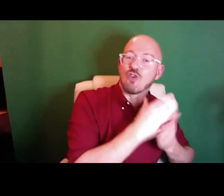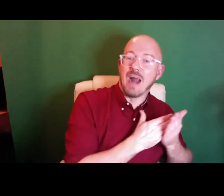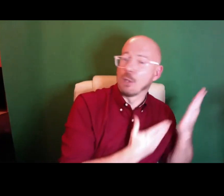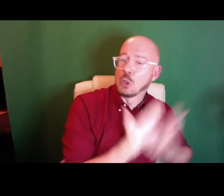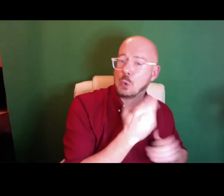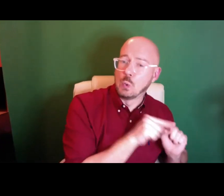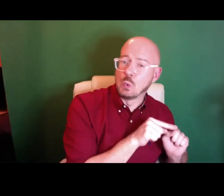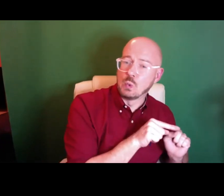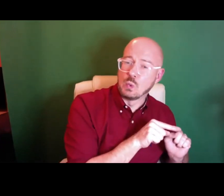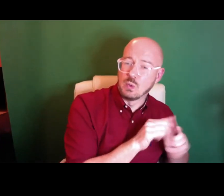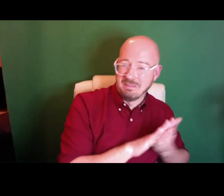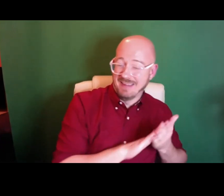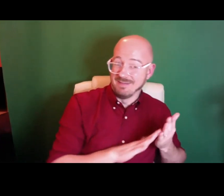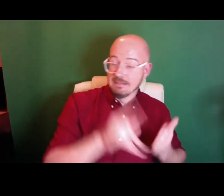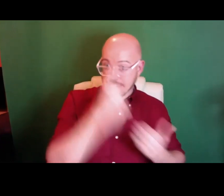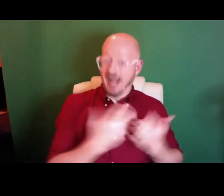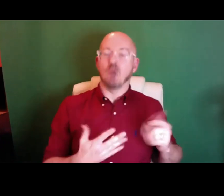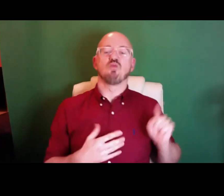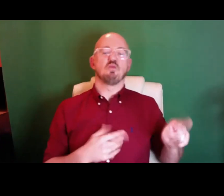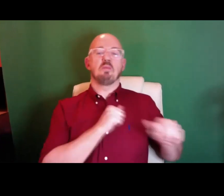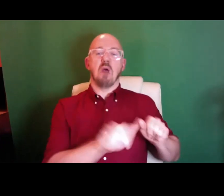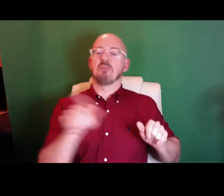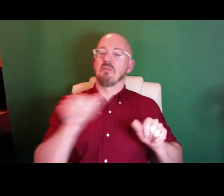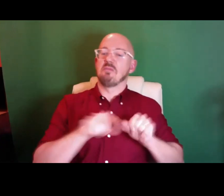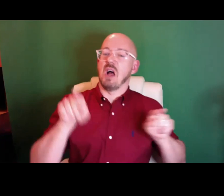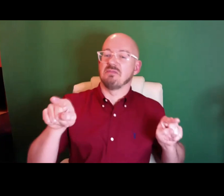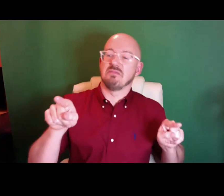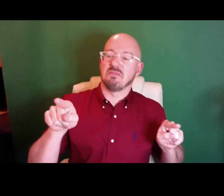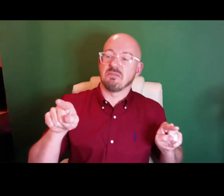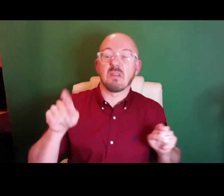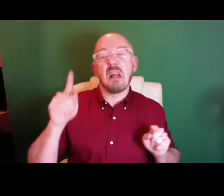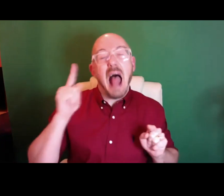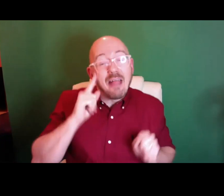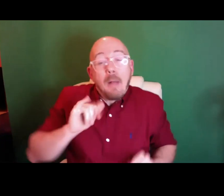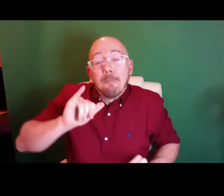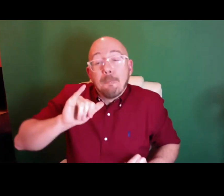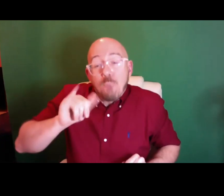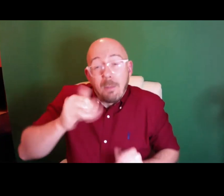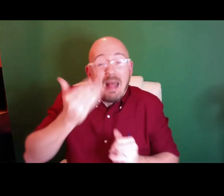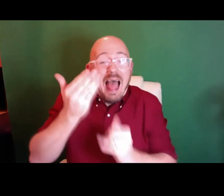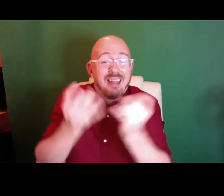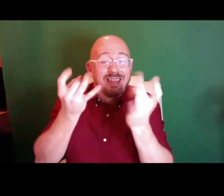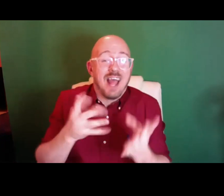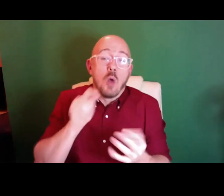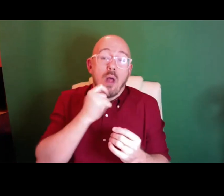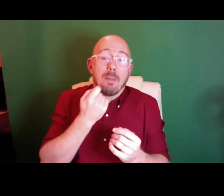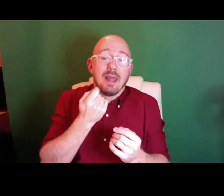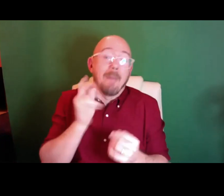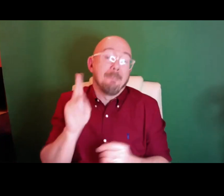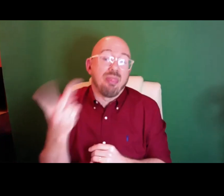seen huge positive impact on deaf education as yet. The curriculum in Wales is very new, probably too early to say.